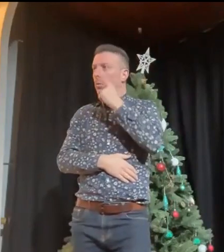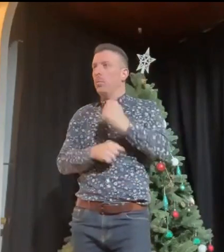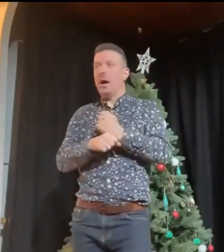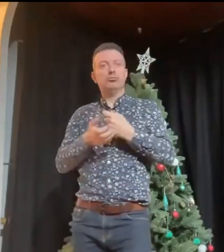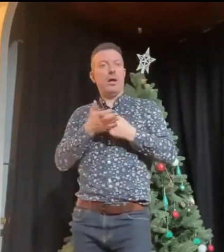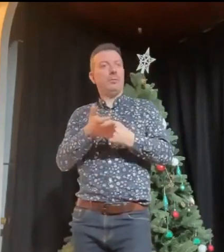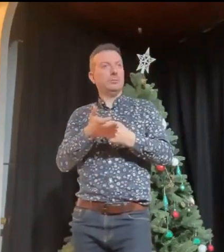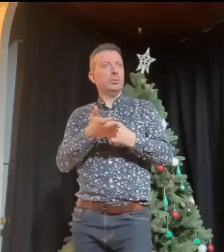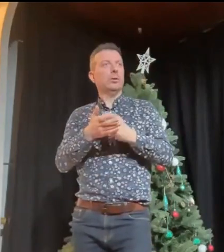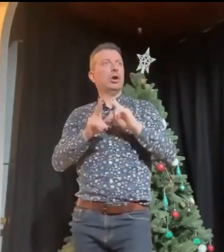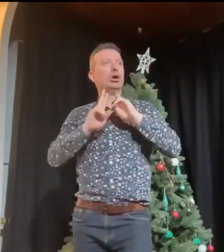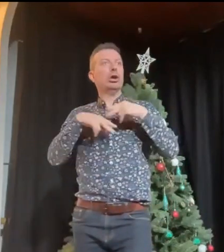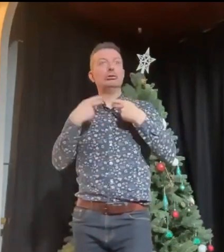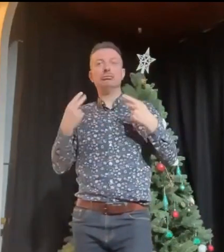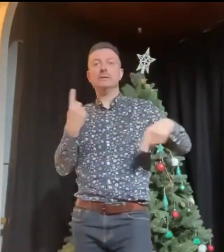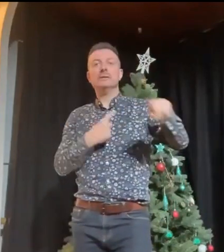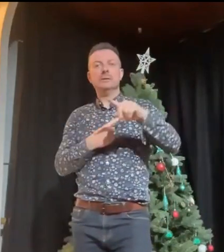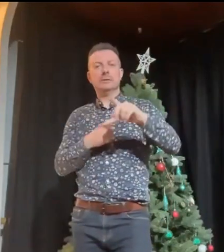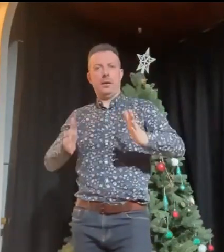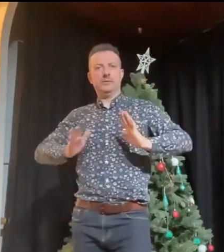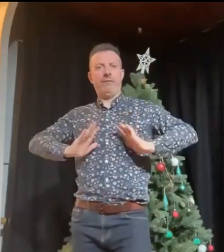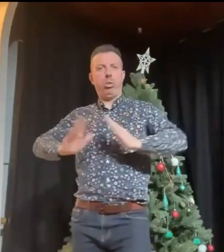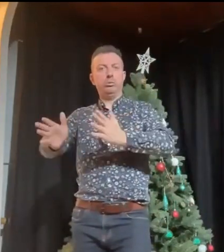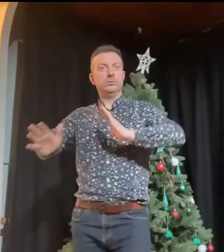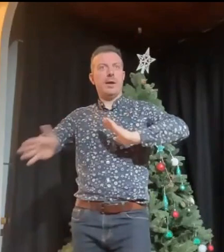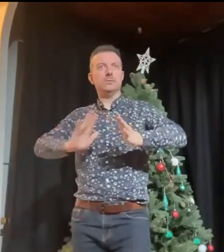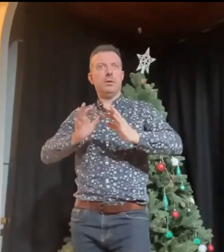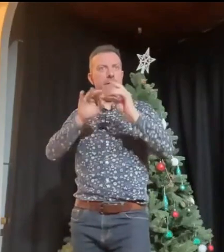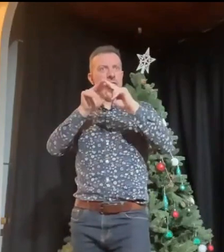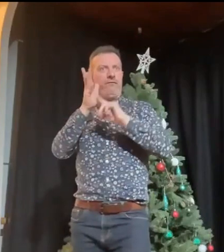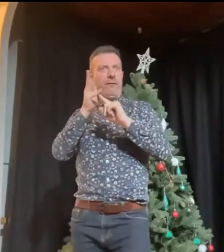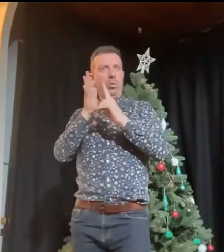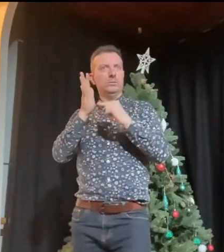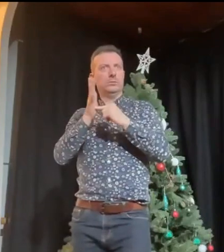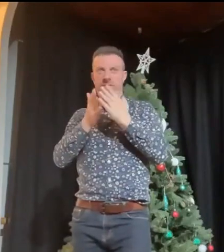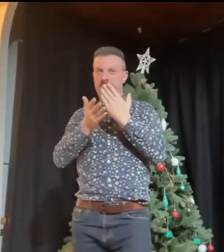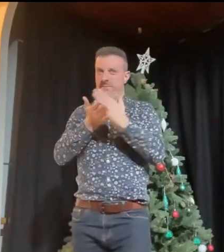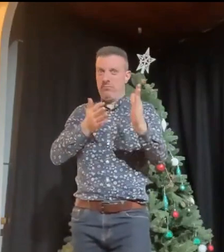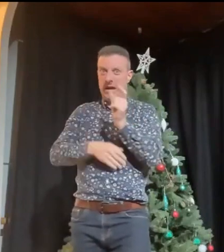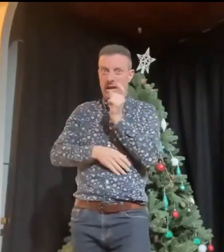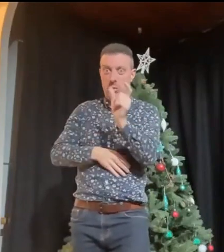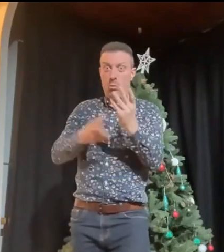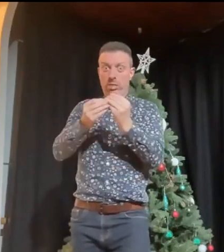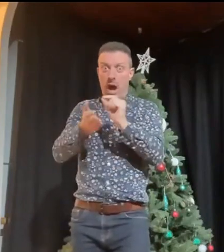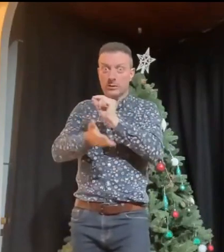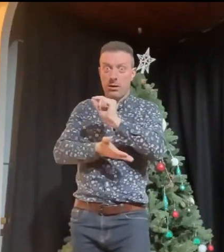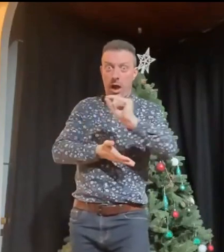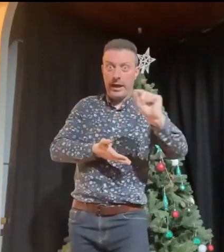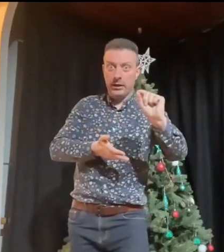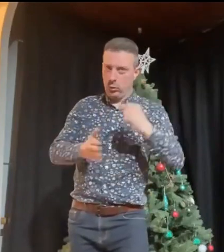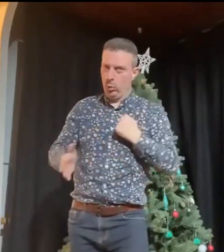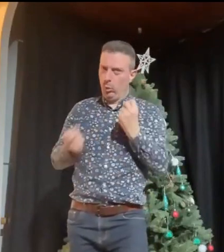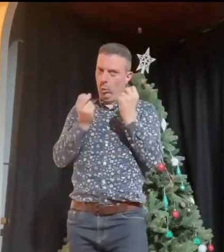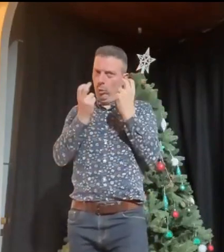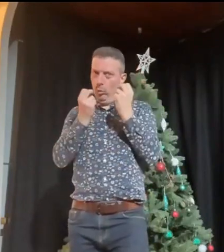recommendations. I thought that was great, that you made that recommendation around nurseries, that people must be fluent BSL users